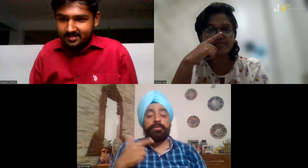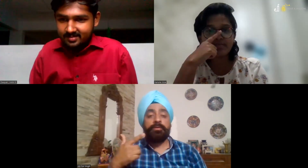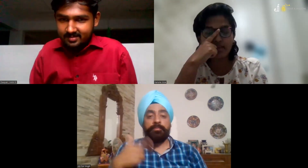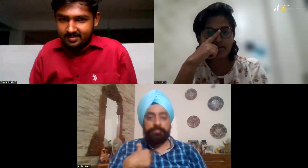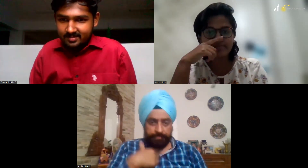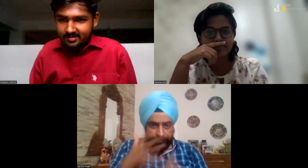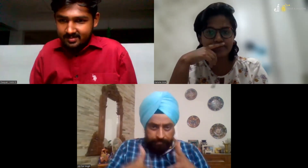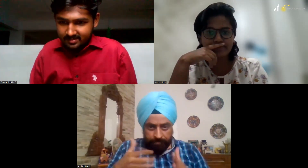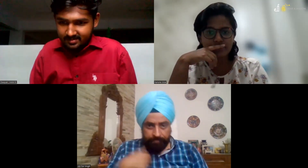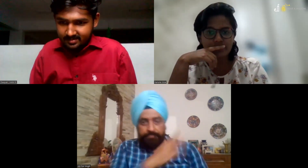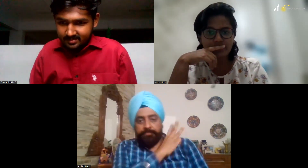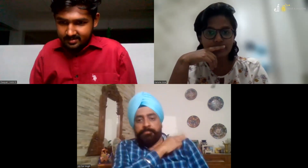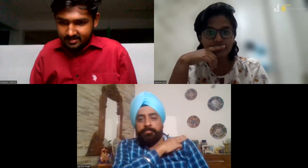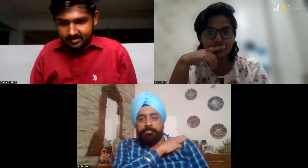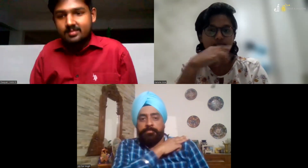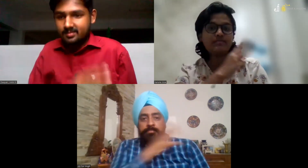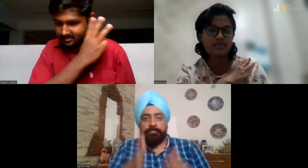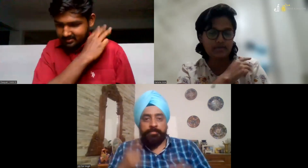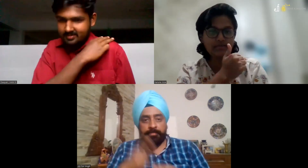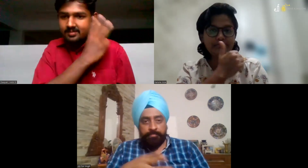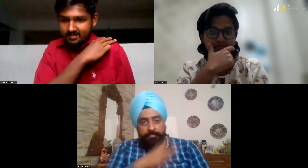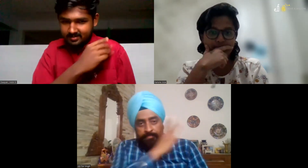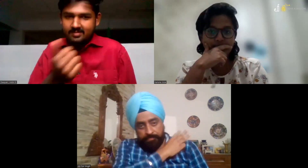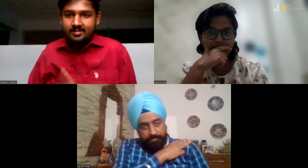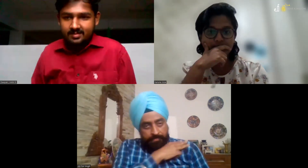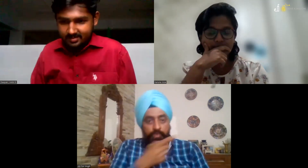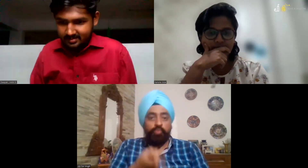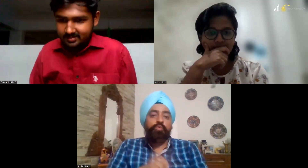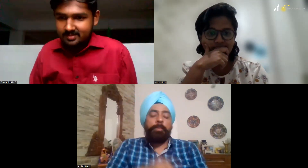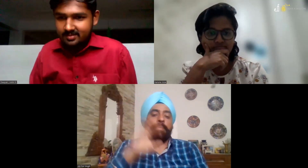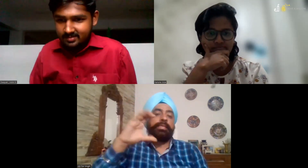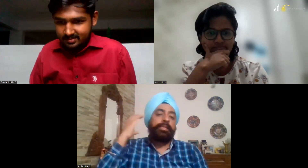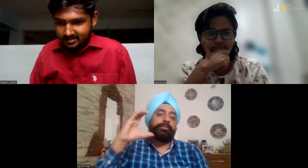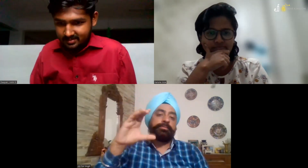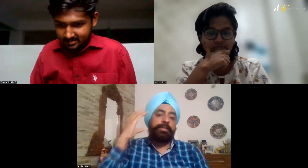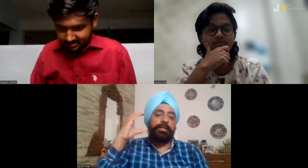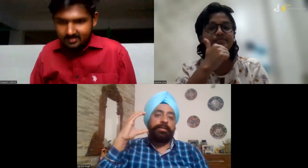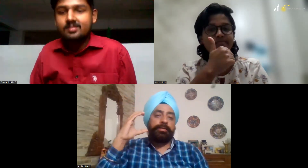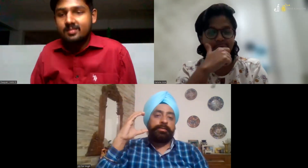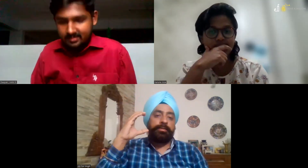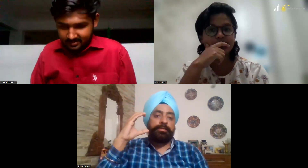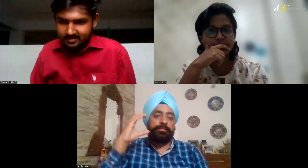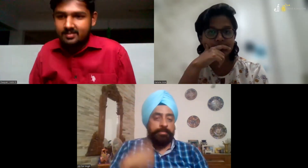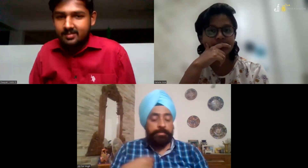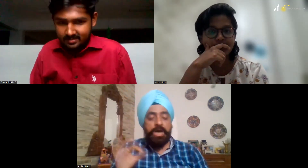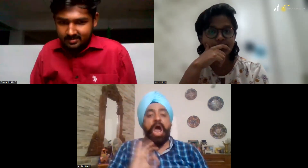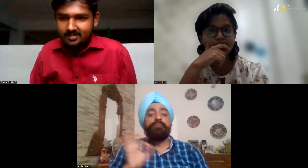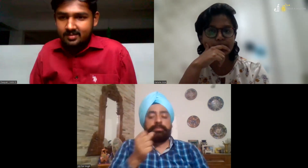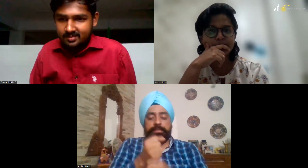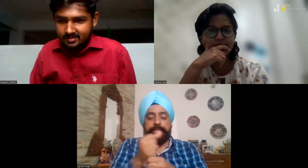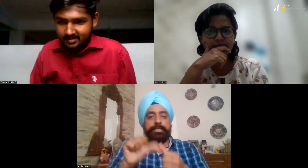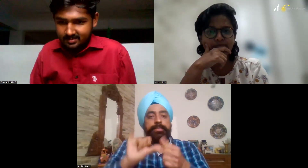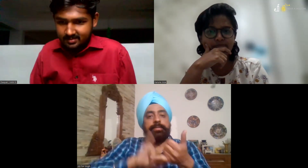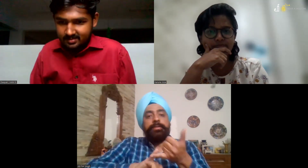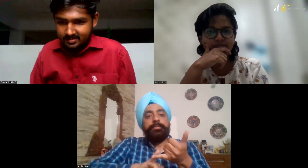Karuna. So, see, my sign name is this. Okay, me, Ajit, and I'm from Chandigarh,